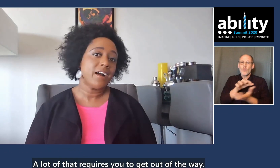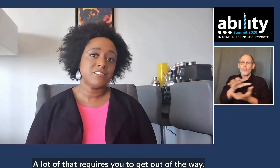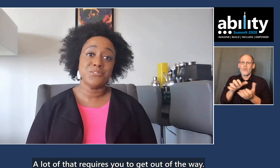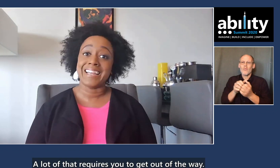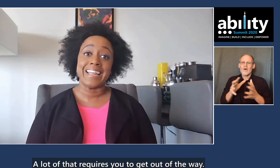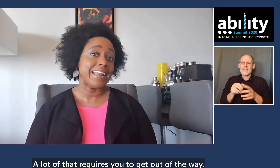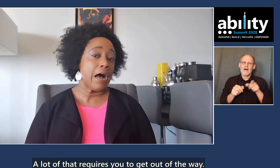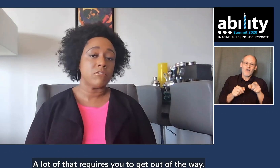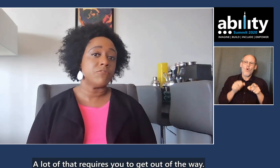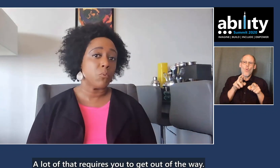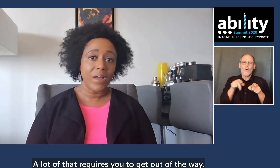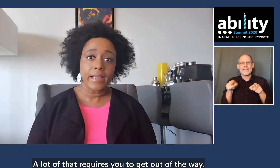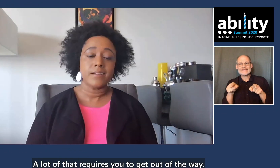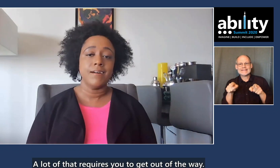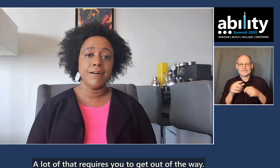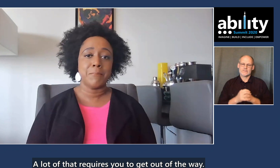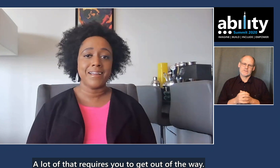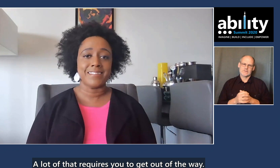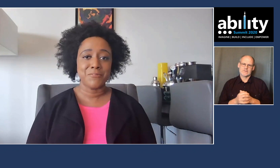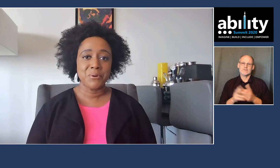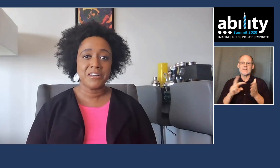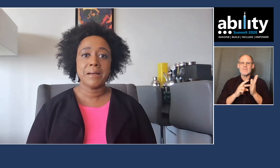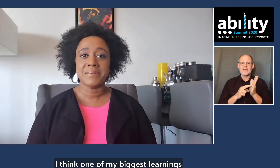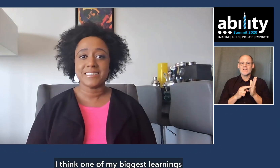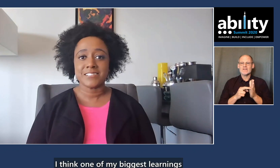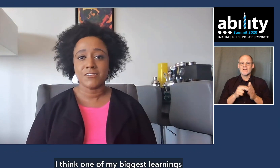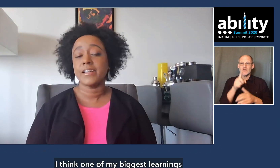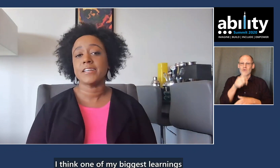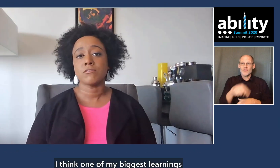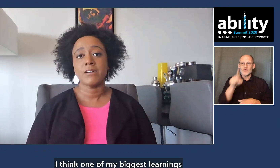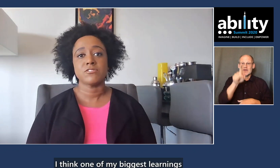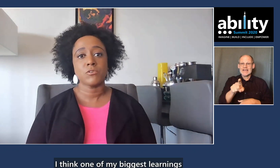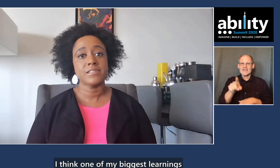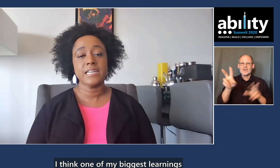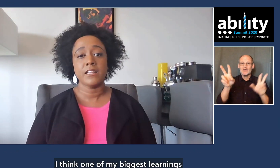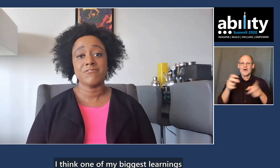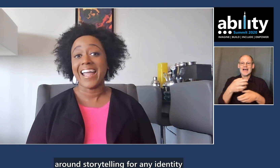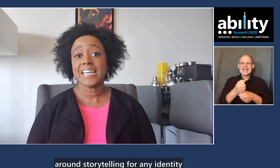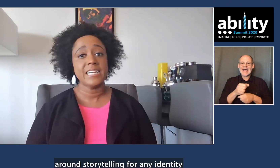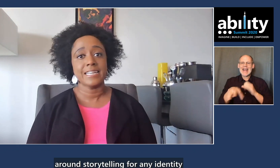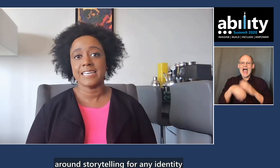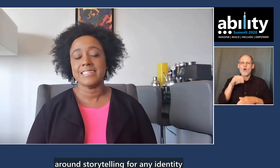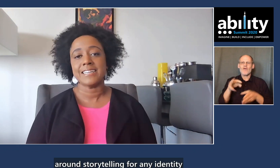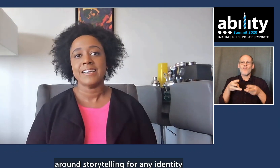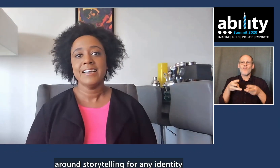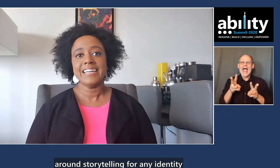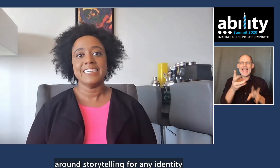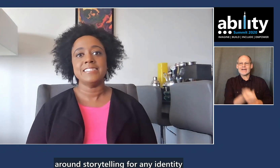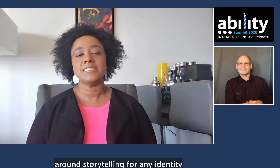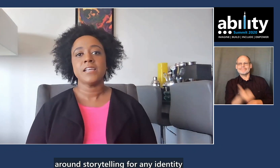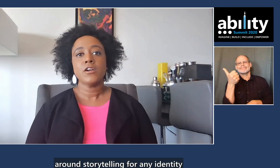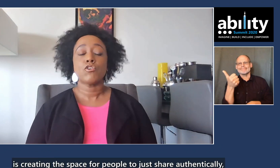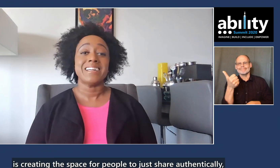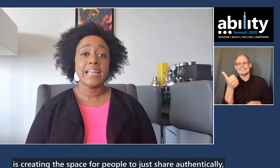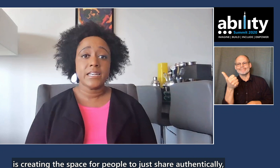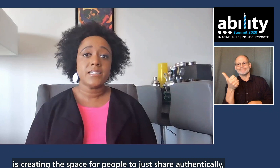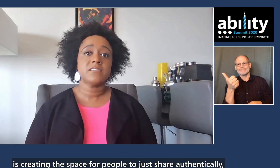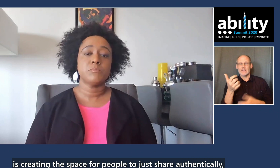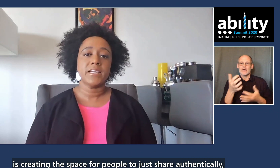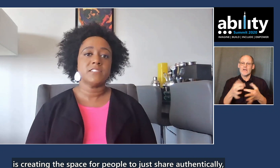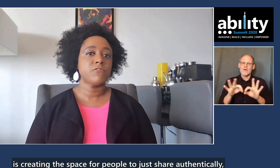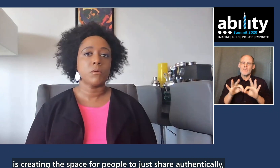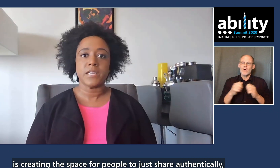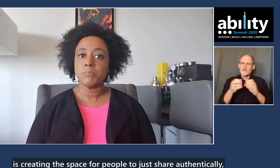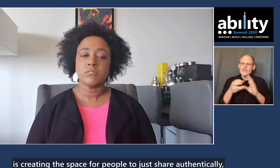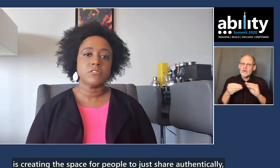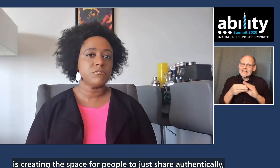that requires you to get out of the way. I think one of my biggest learnings around storytelling for any identity is creating